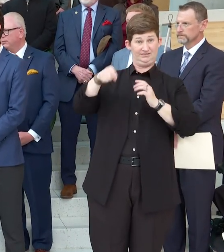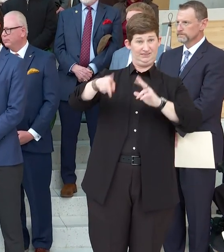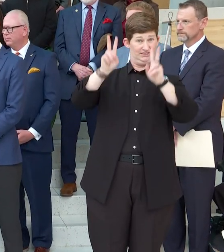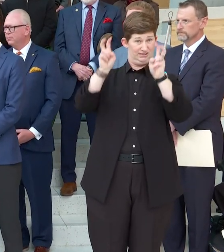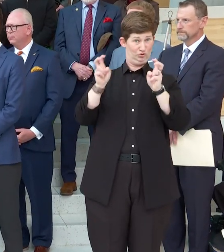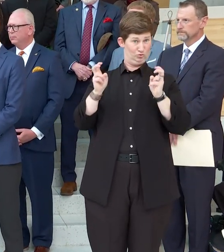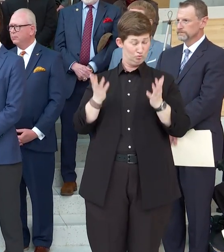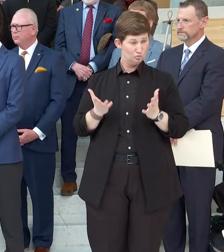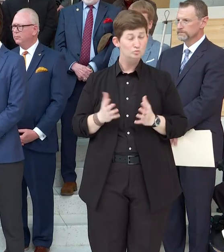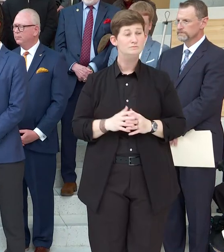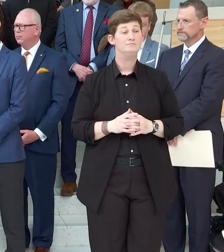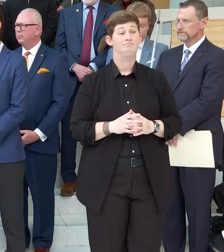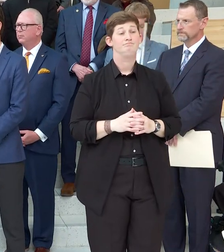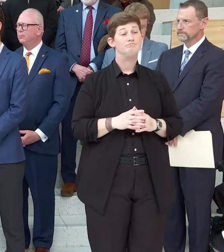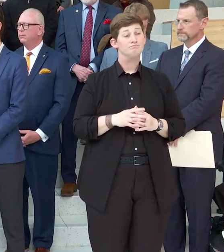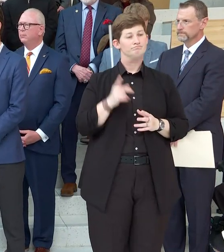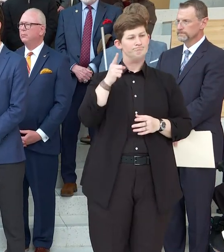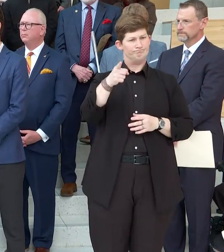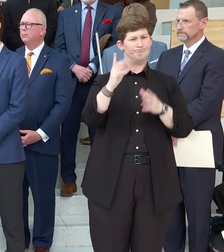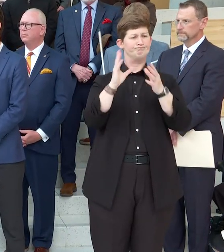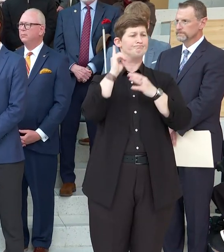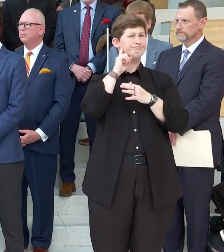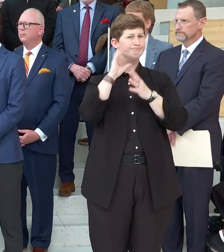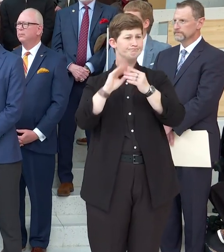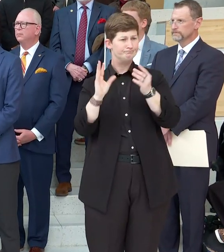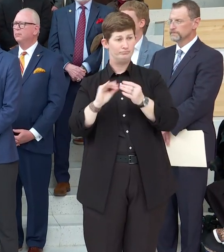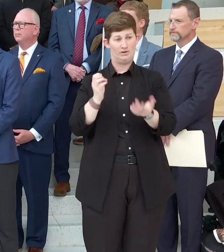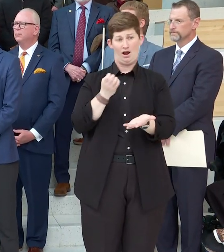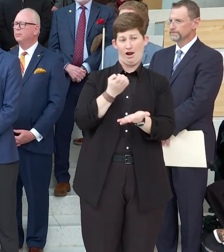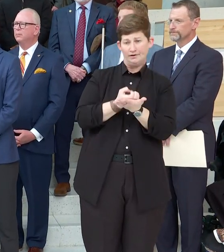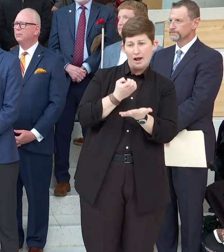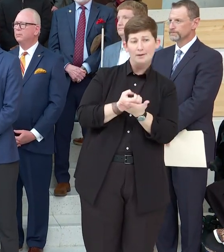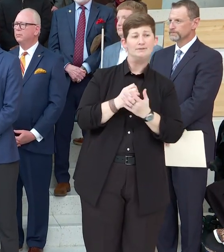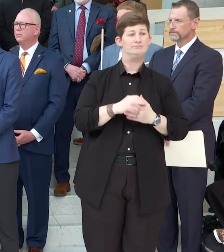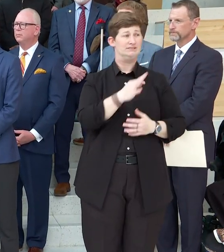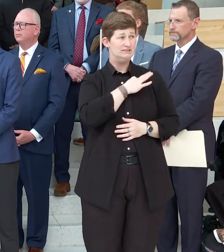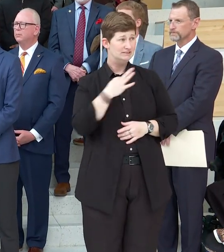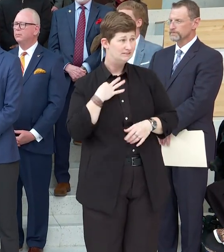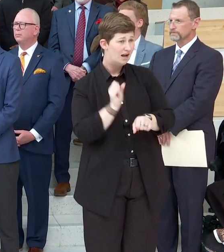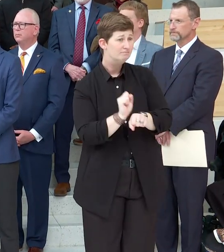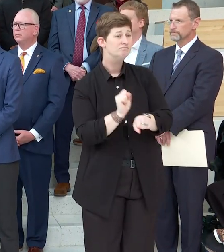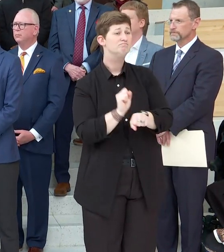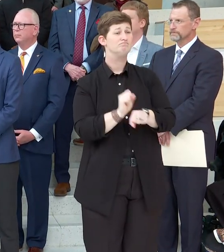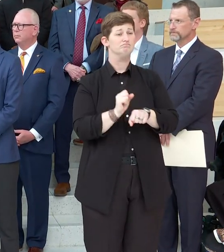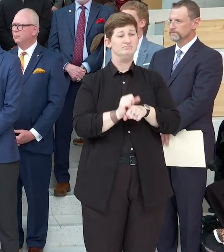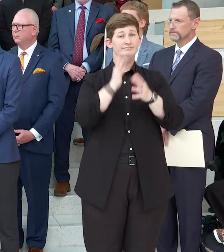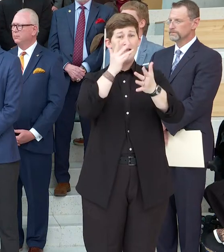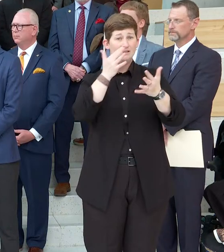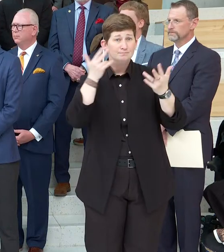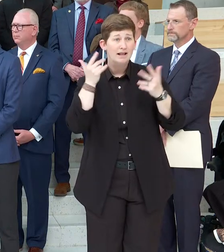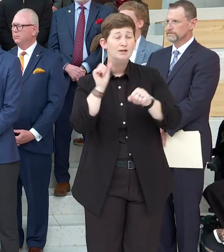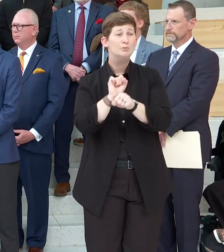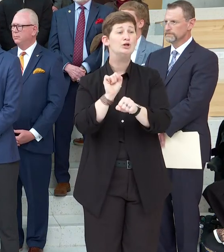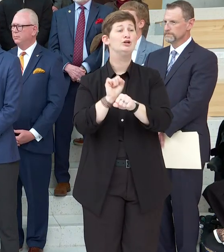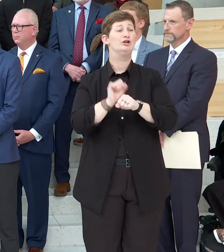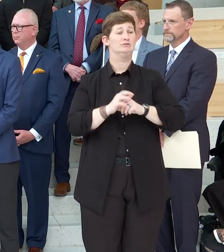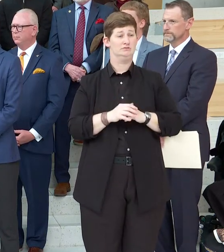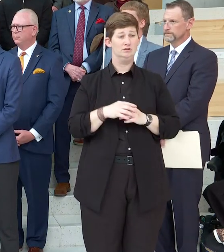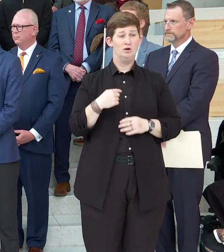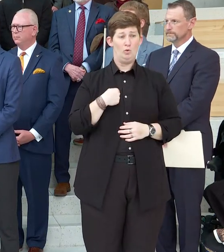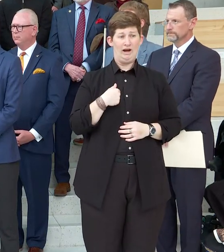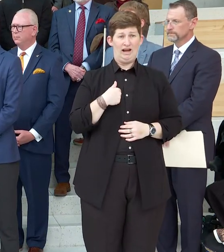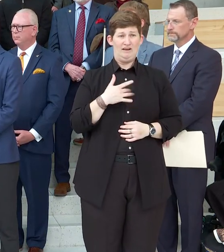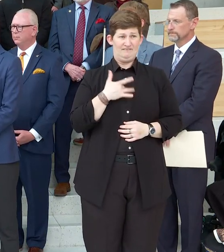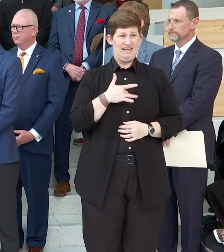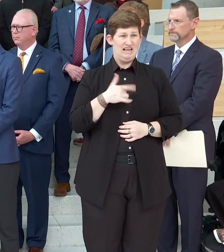heard about the economic impact on hospitality workers. That's felt across all industry sectors across this city and this region. You've